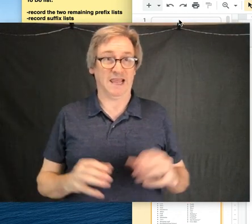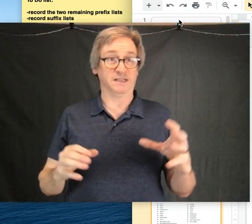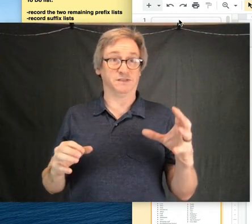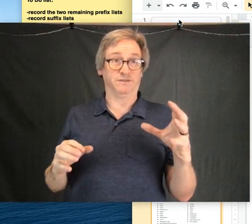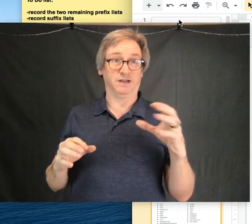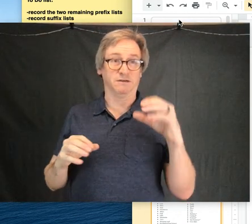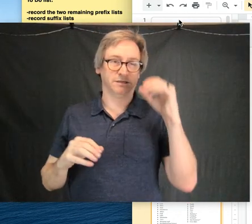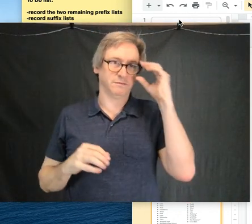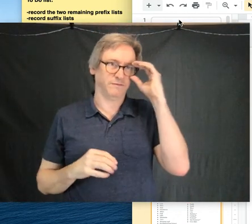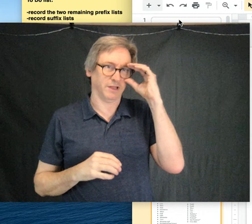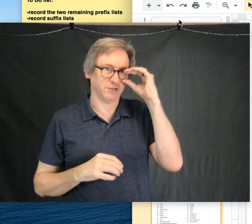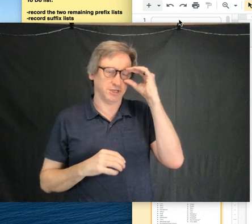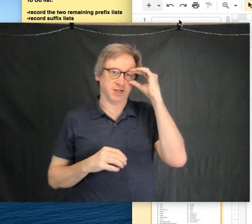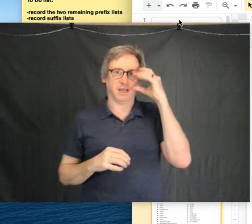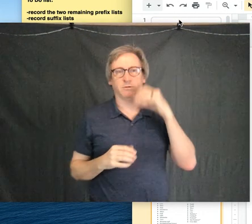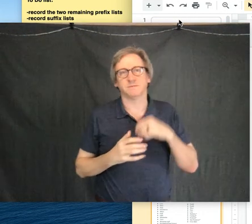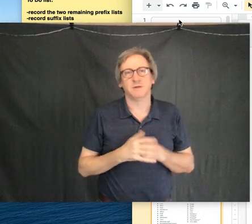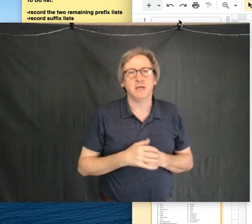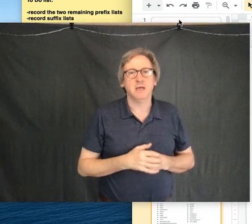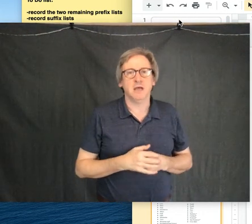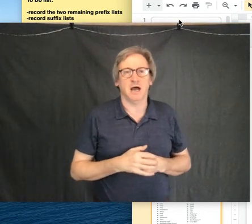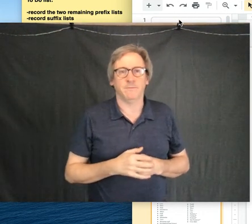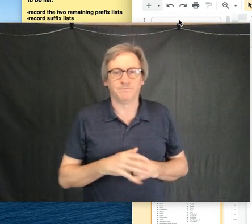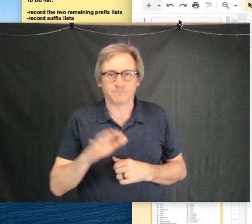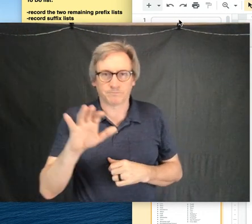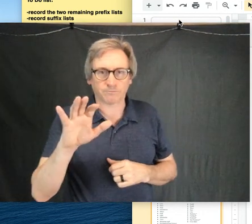kind of lens flares. I feel like J.J. Abrams.